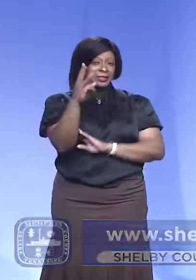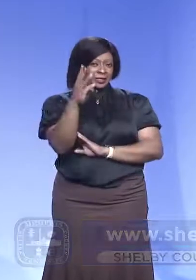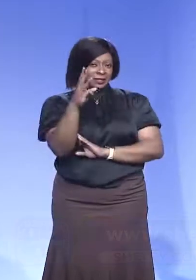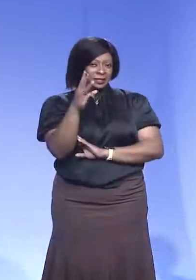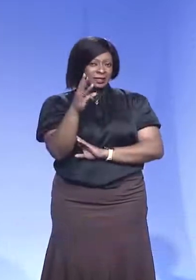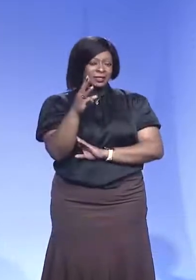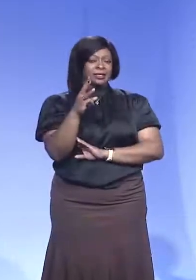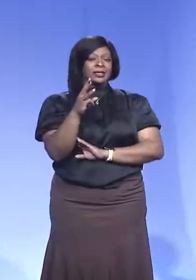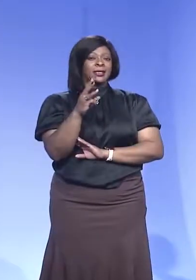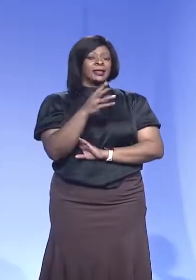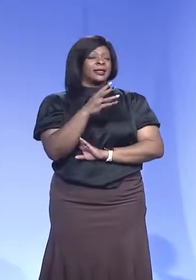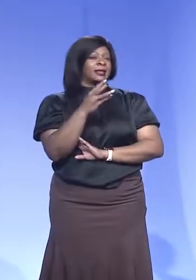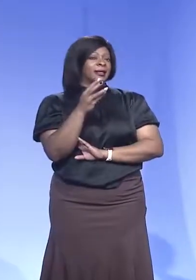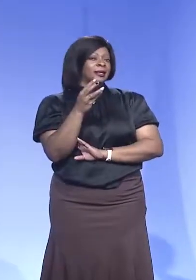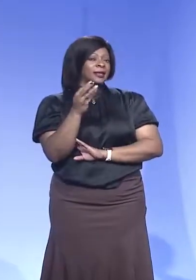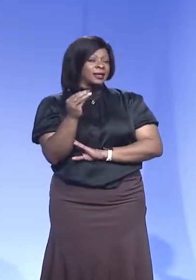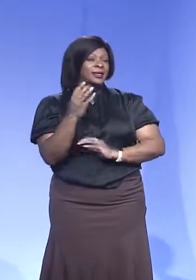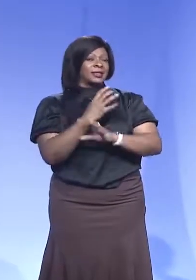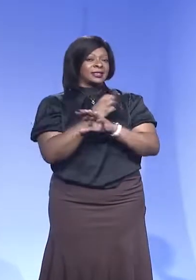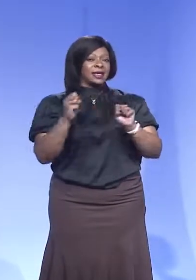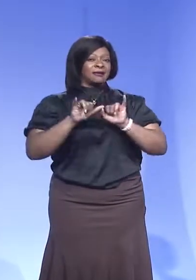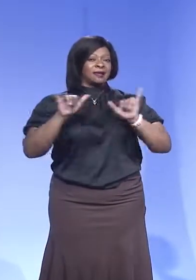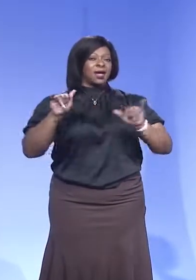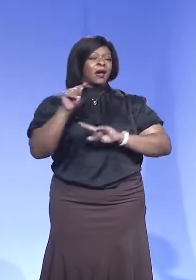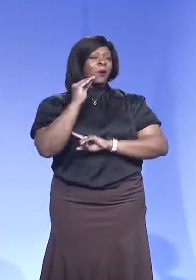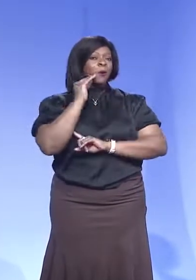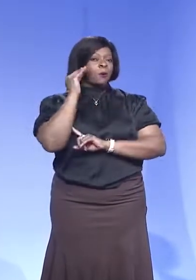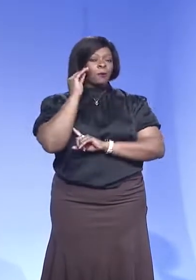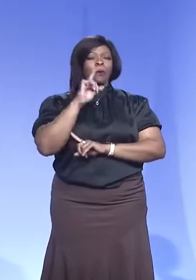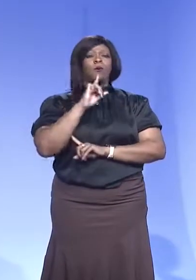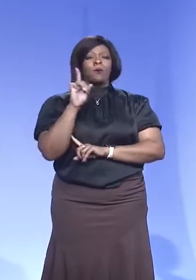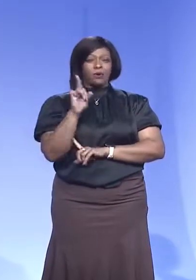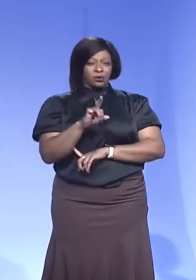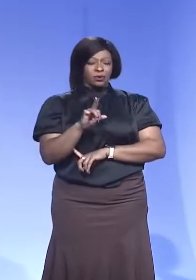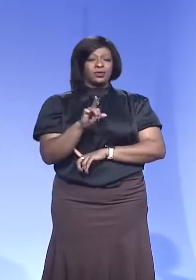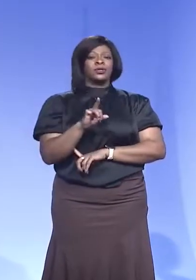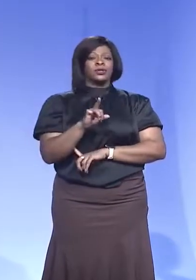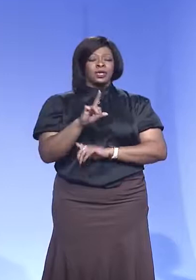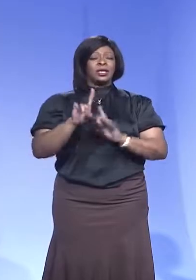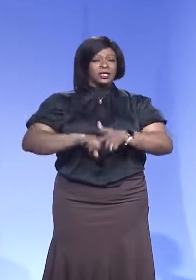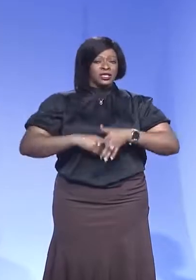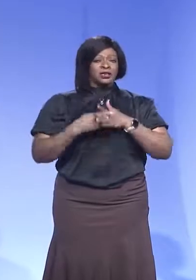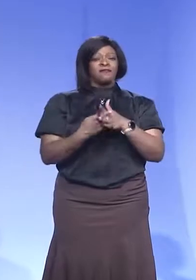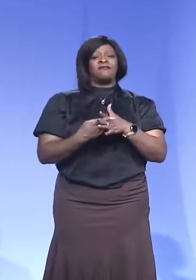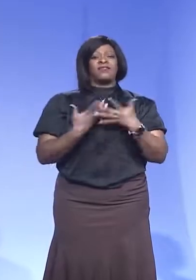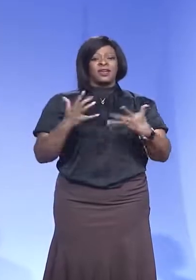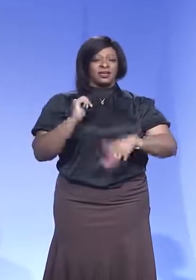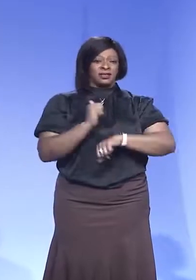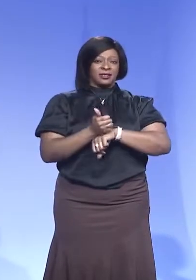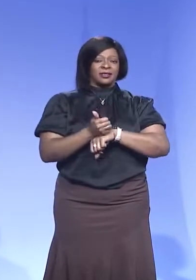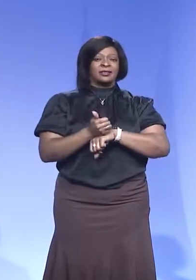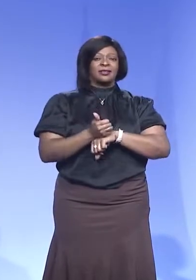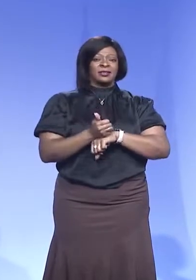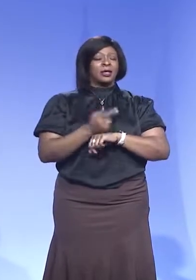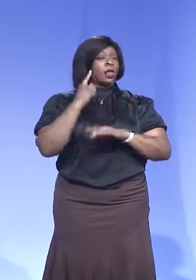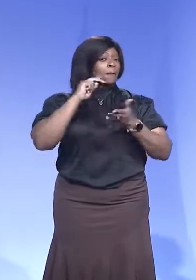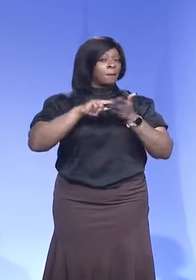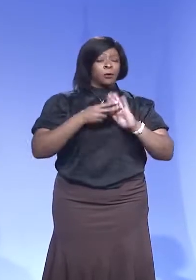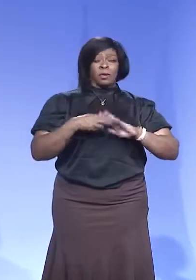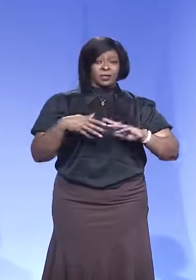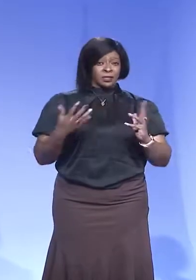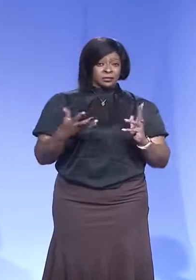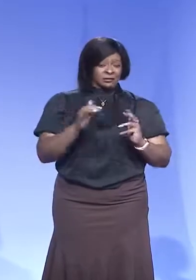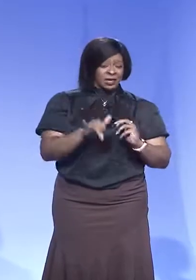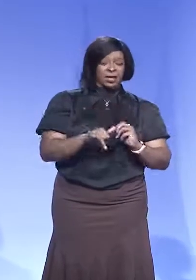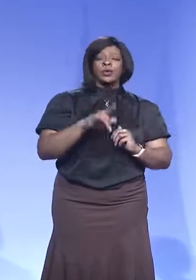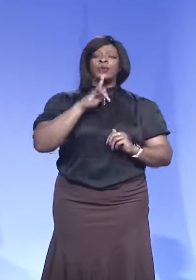16 and the Safer at Home order took effect. And the purpose of that is